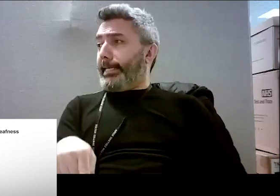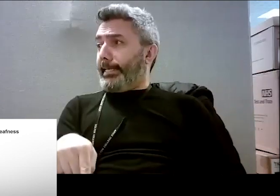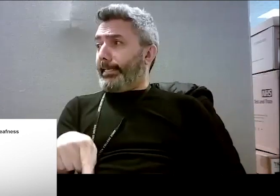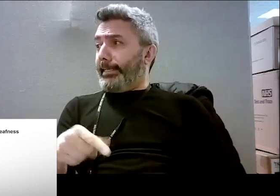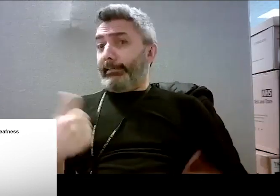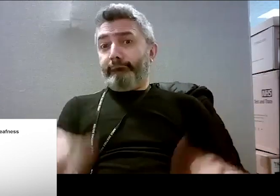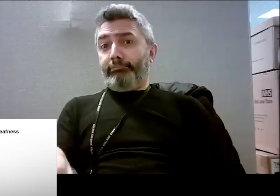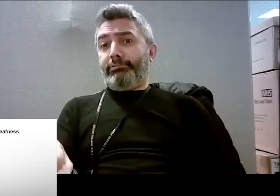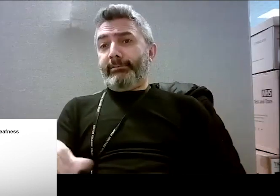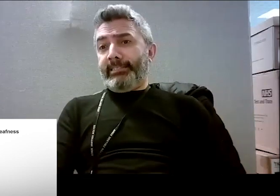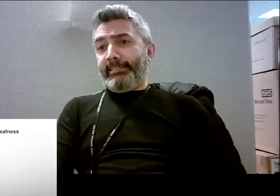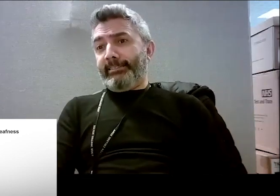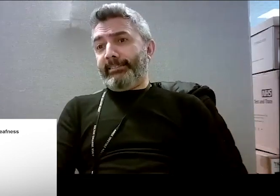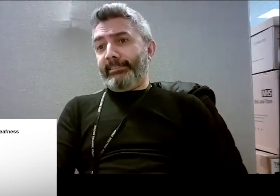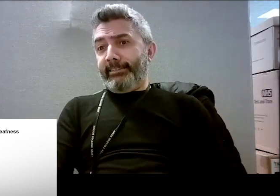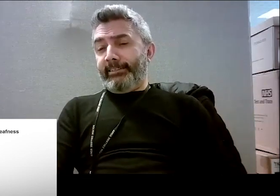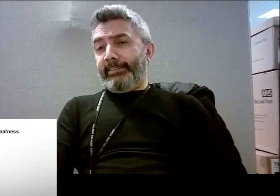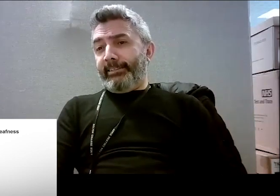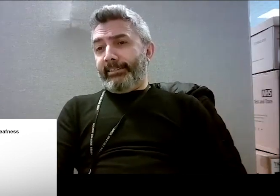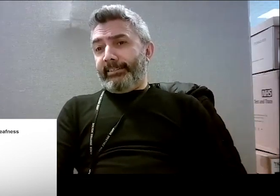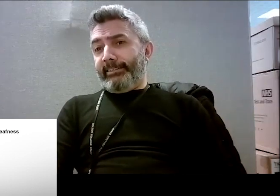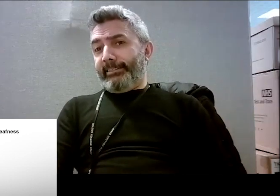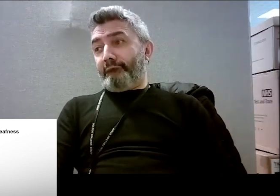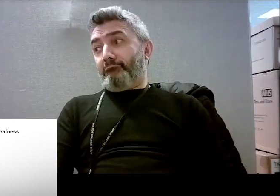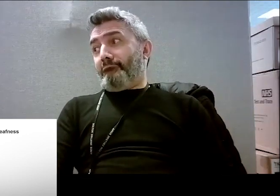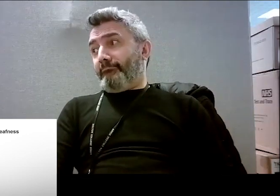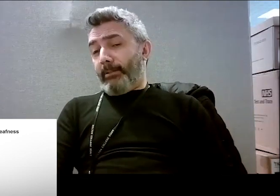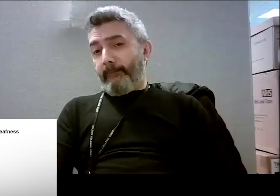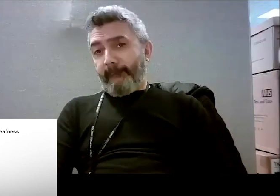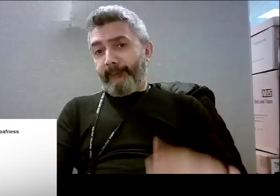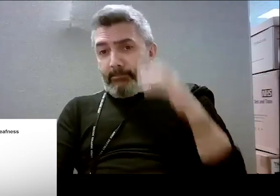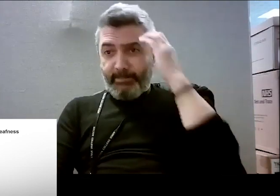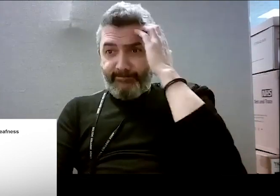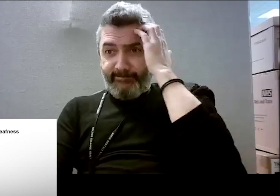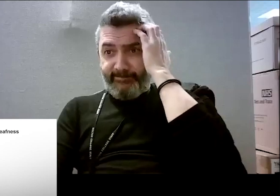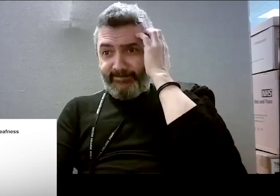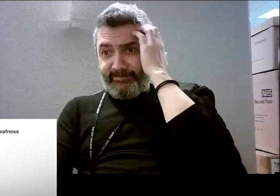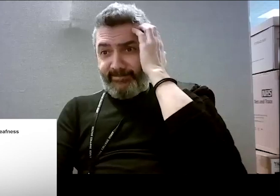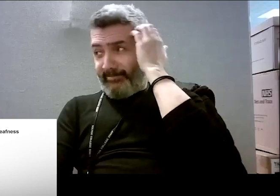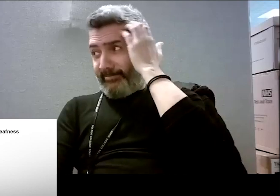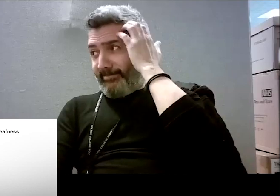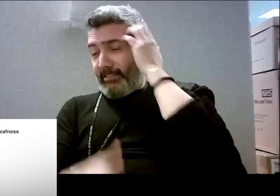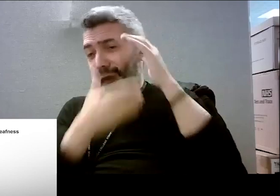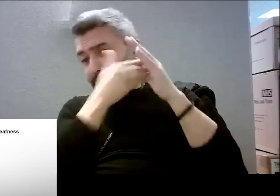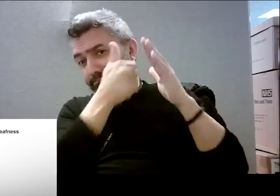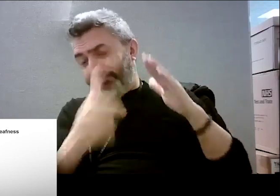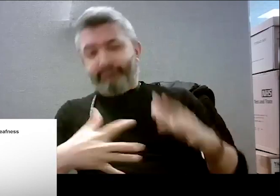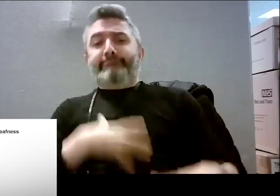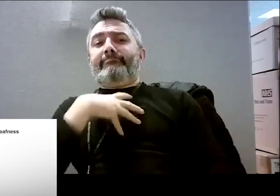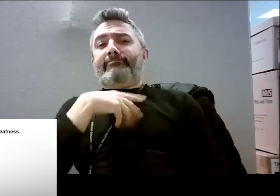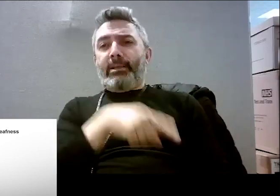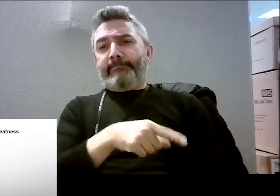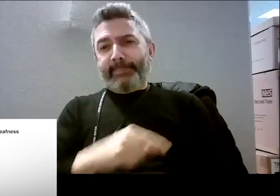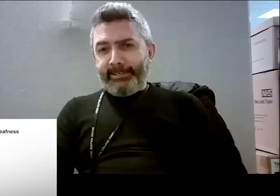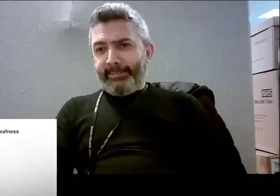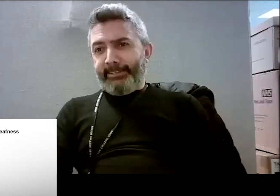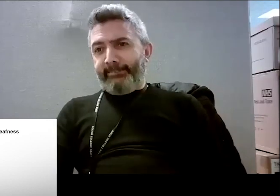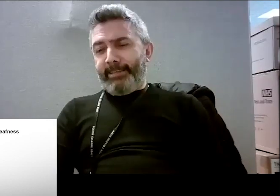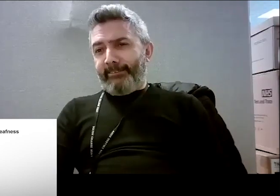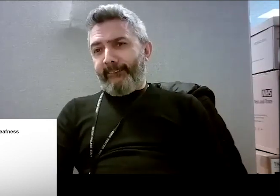And then the last child was born hearing, which was a bit of a shock for them because they expected a lot of deaf children. So yeah, it's a bit of a shock to